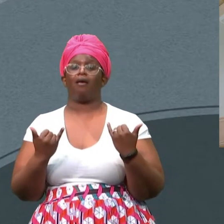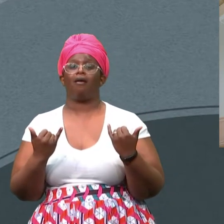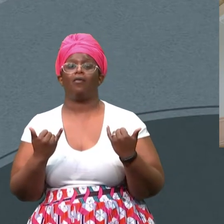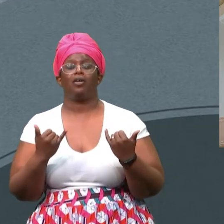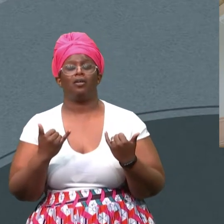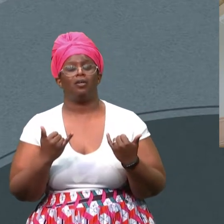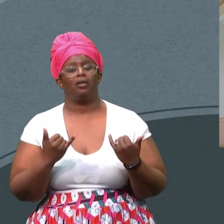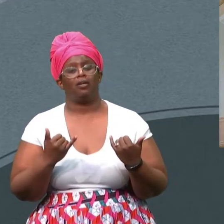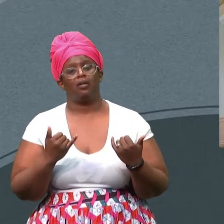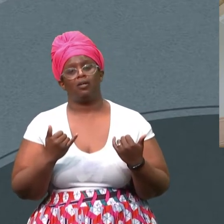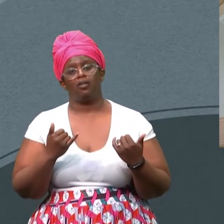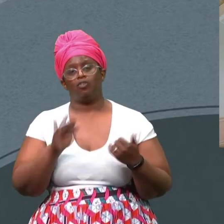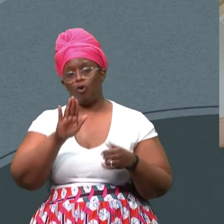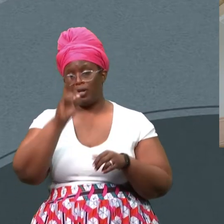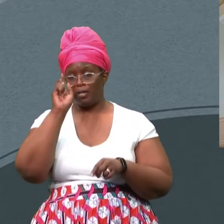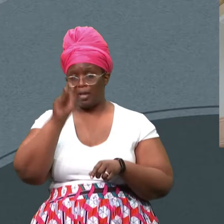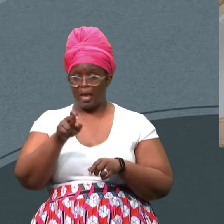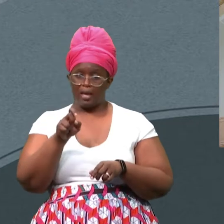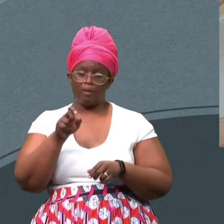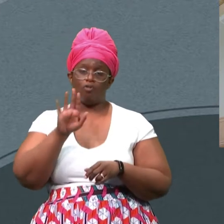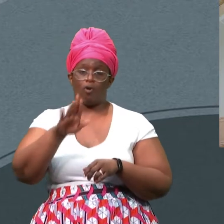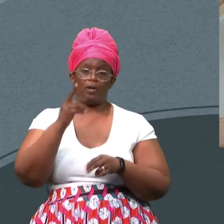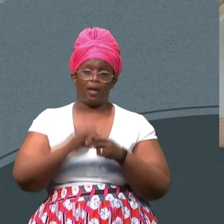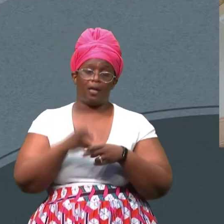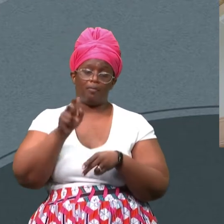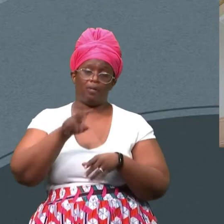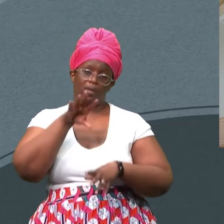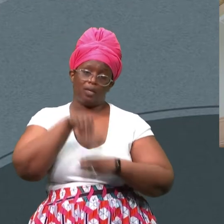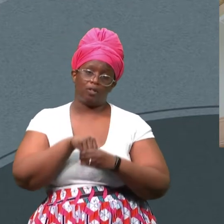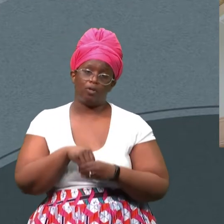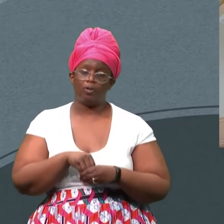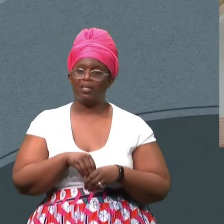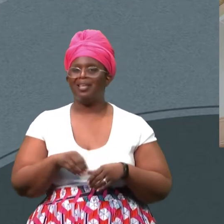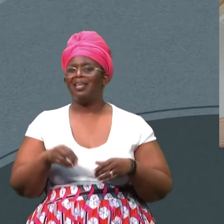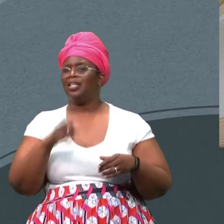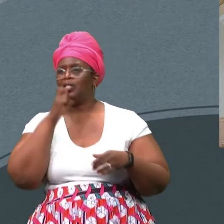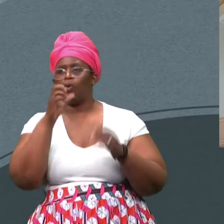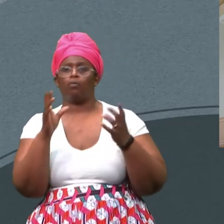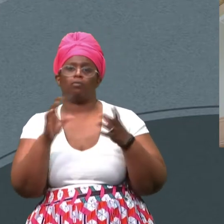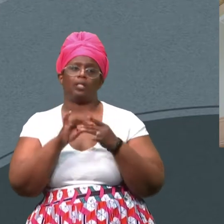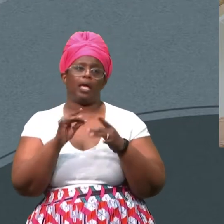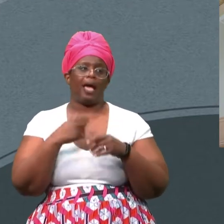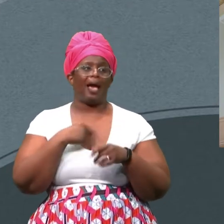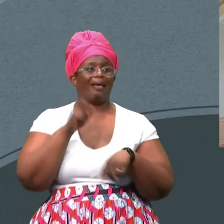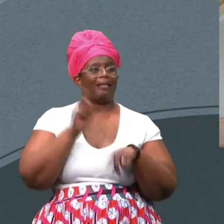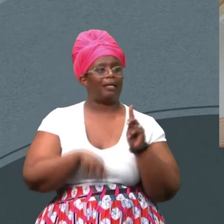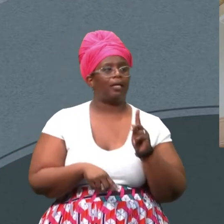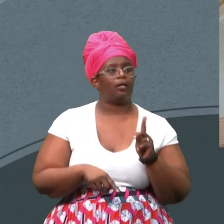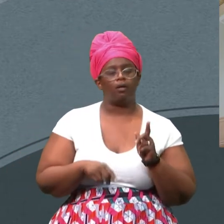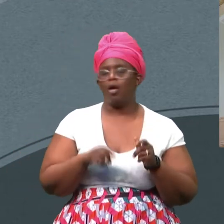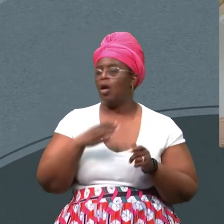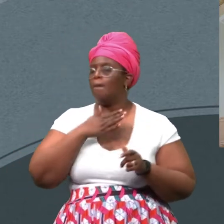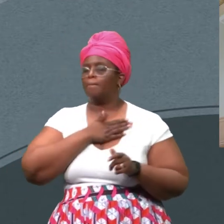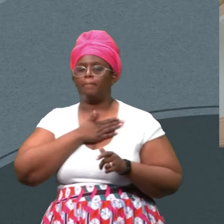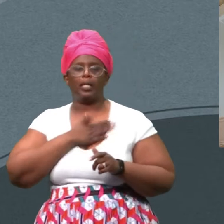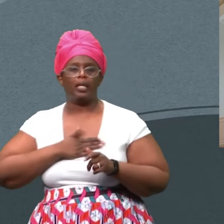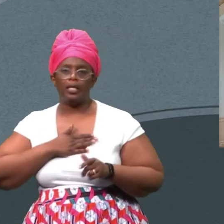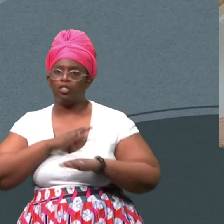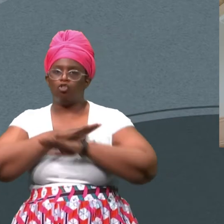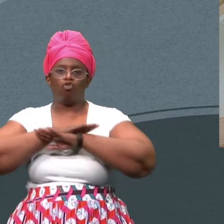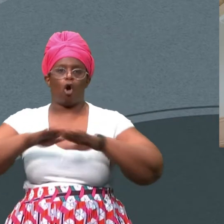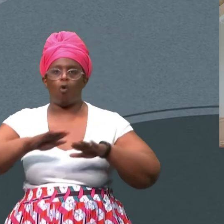the season for you to say, I can't. This is certainly not the season to say, I won't. I'm